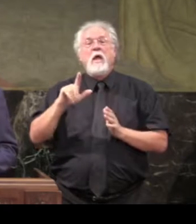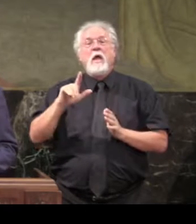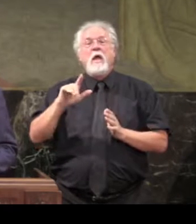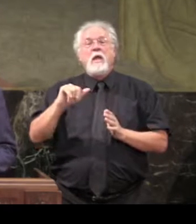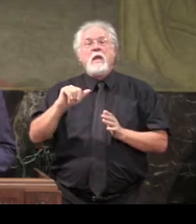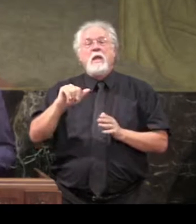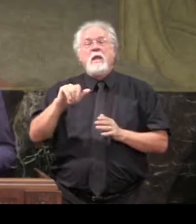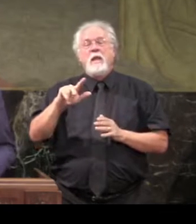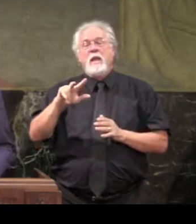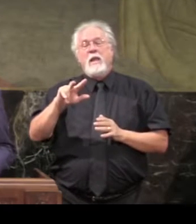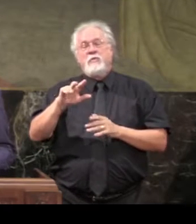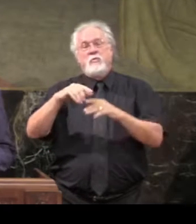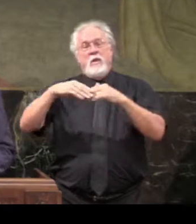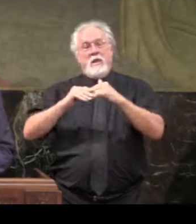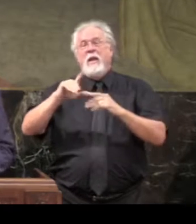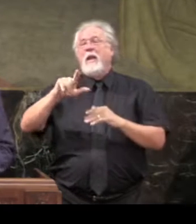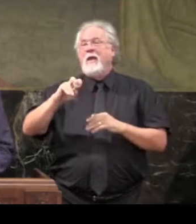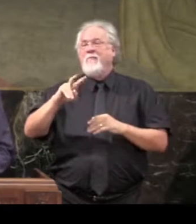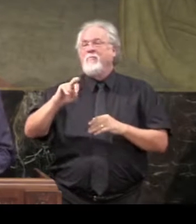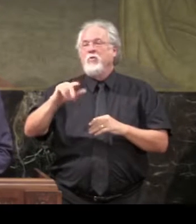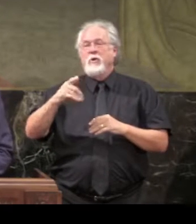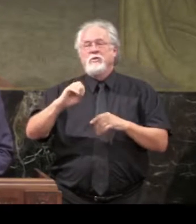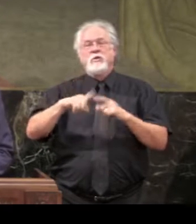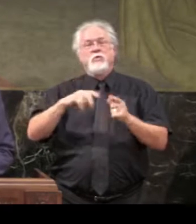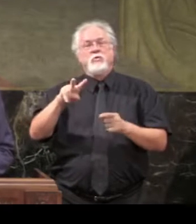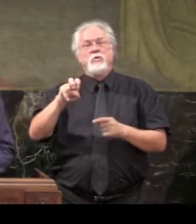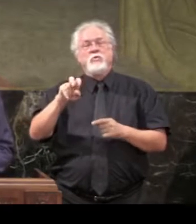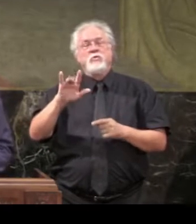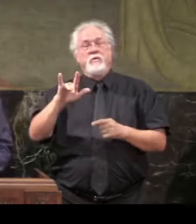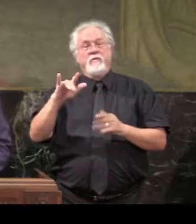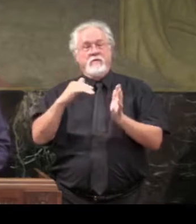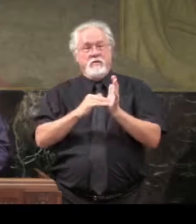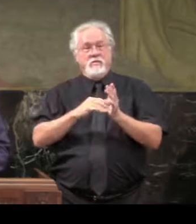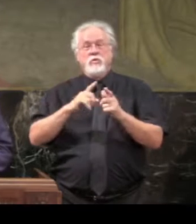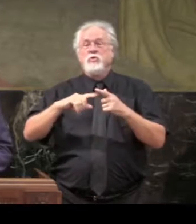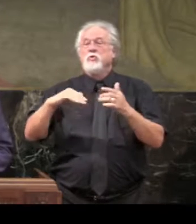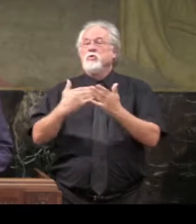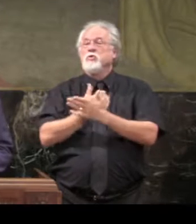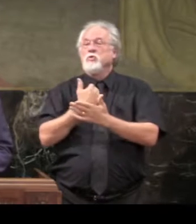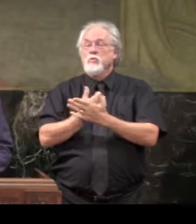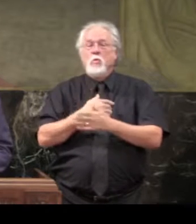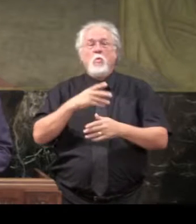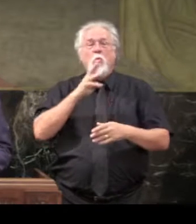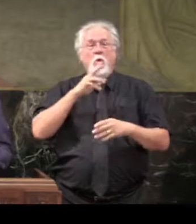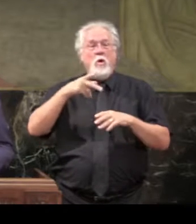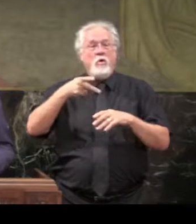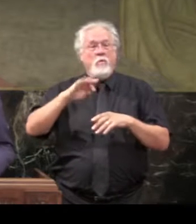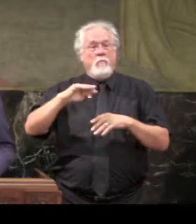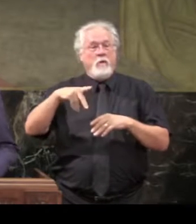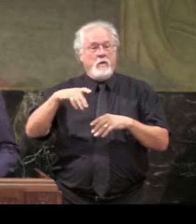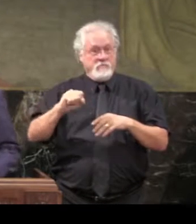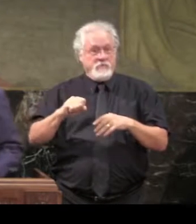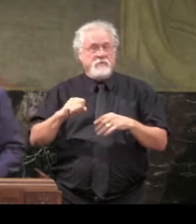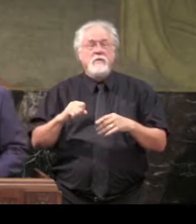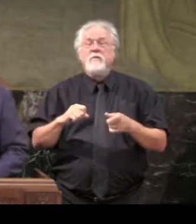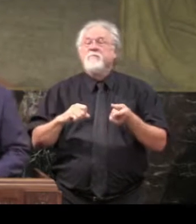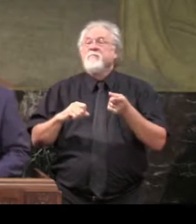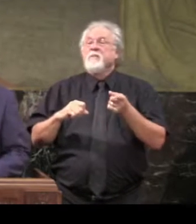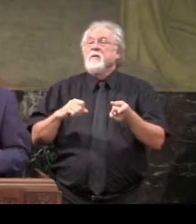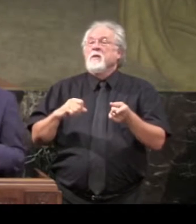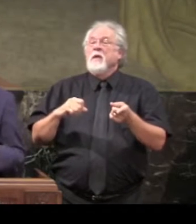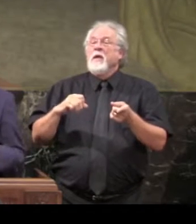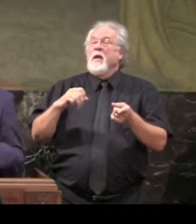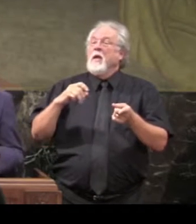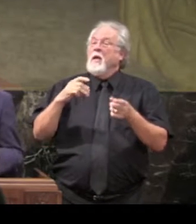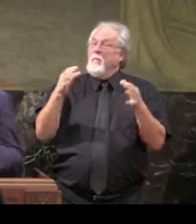another $225,000 into 2 new water pumps in Paincourtville. This is an important project, particularly